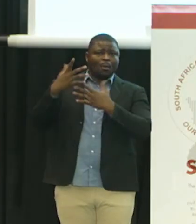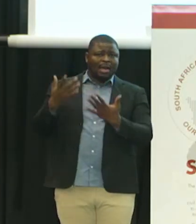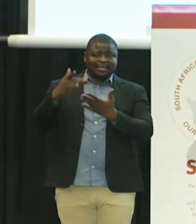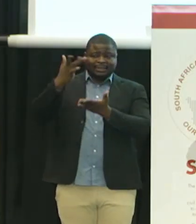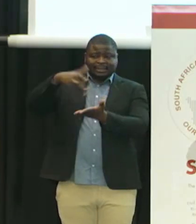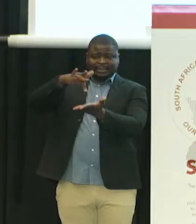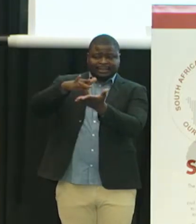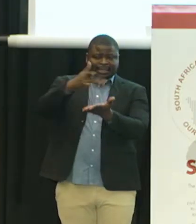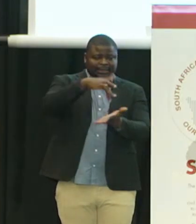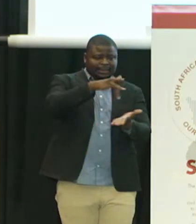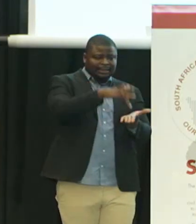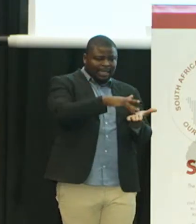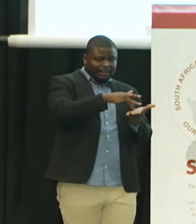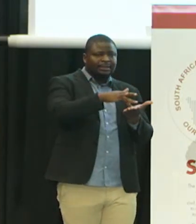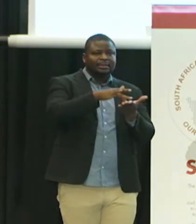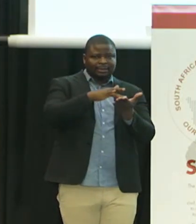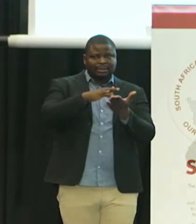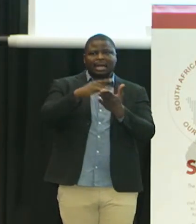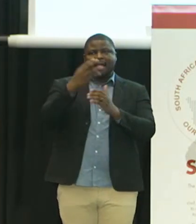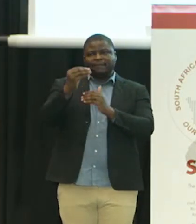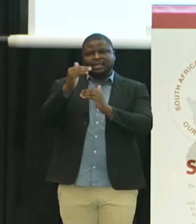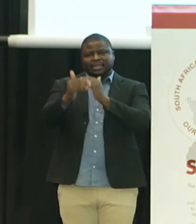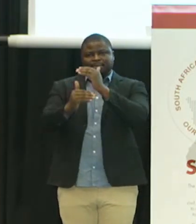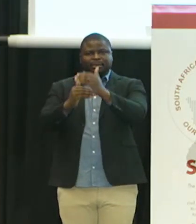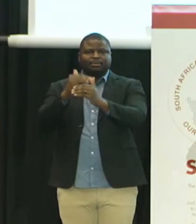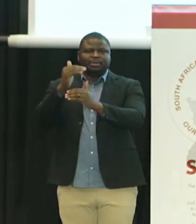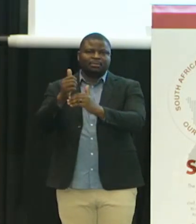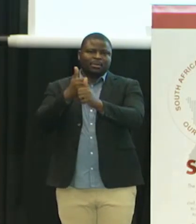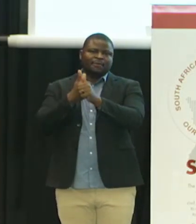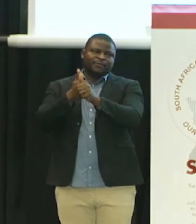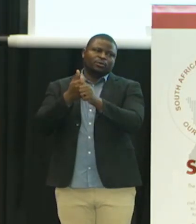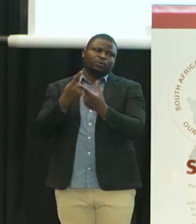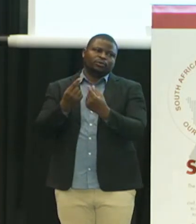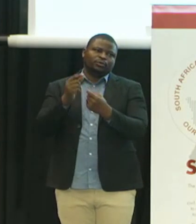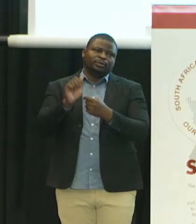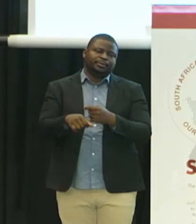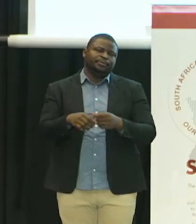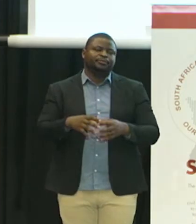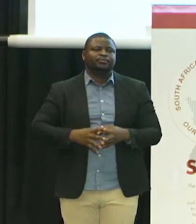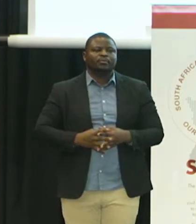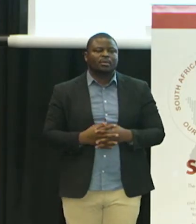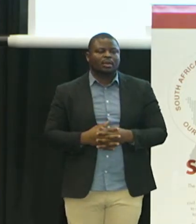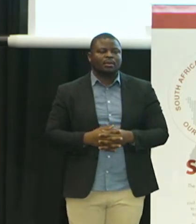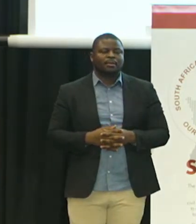think, as I said, Sister Pasi will be going into depth about that.